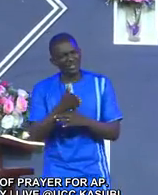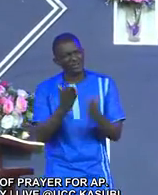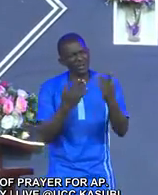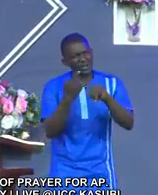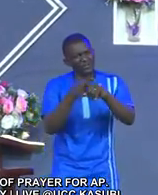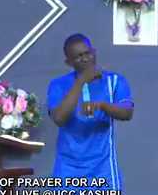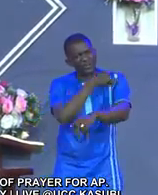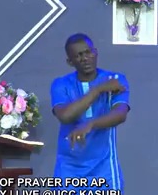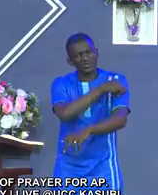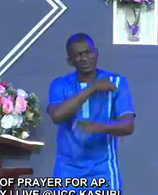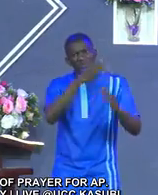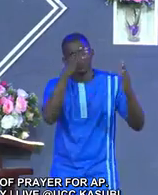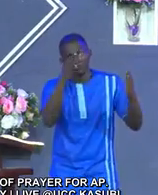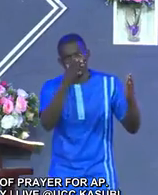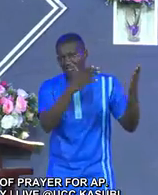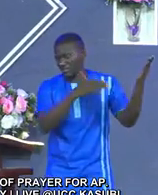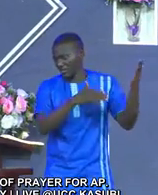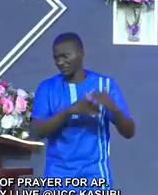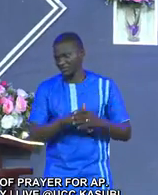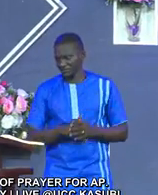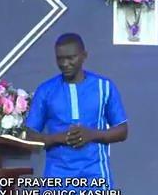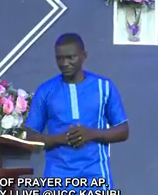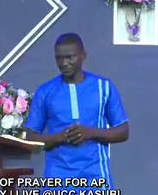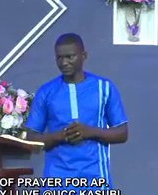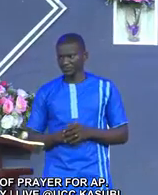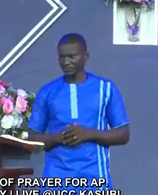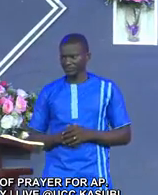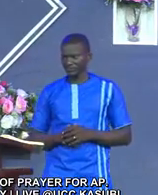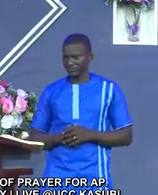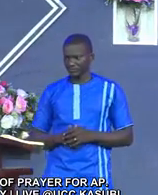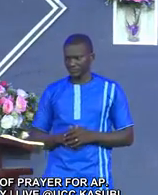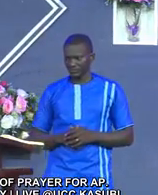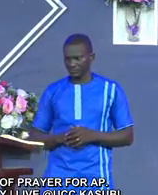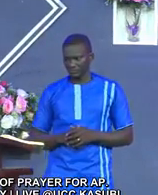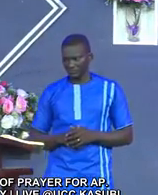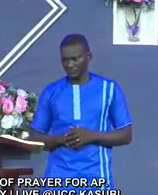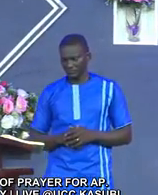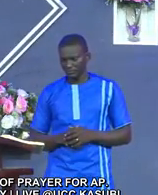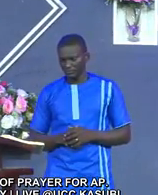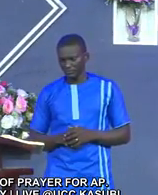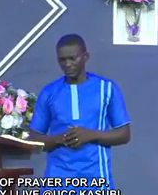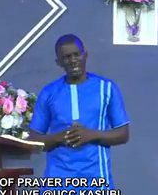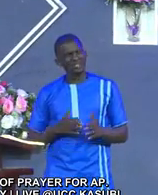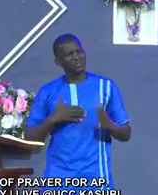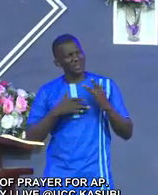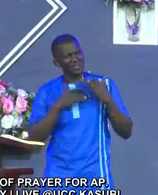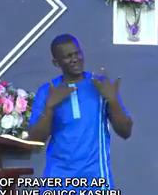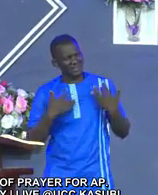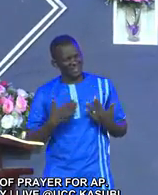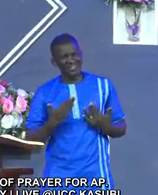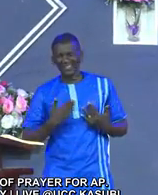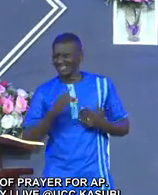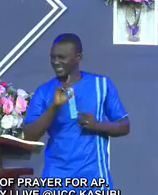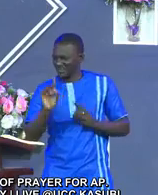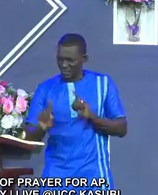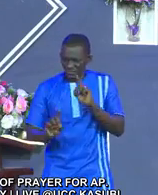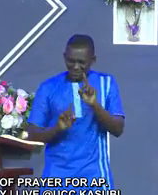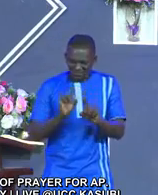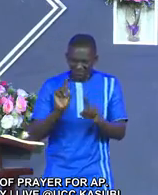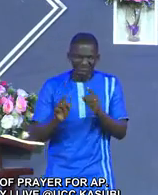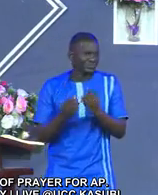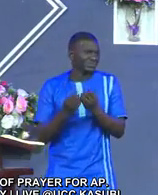And I left Mulago. and my there were questions within